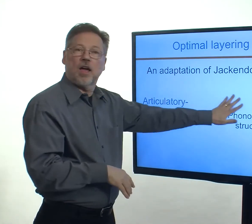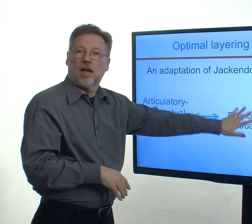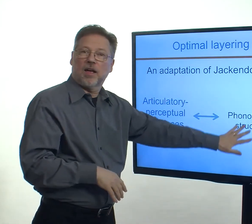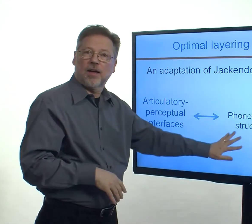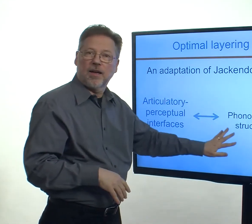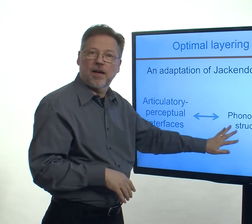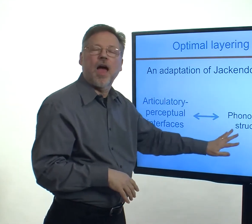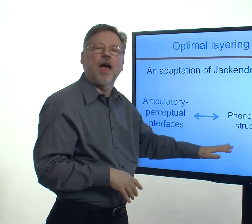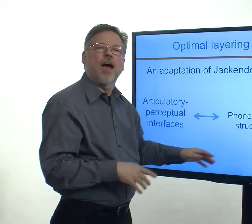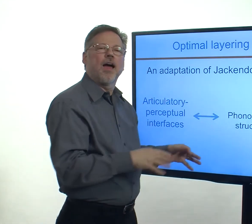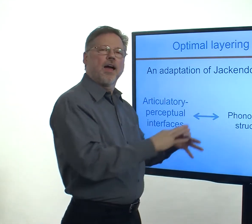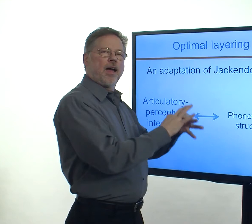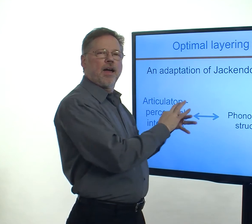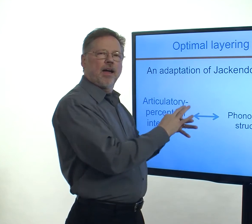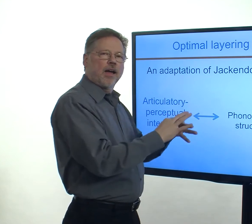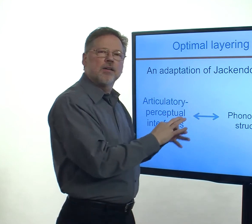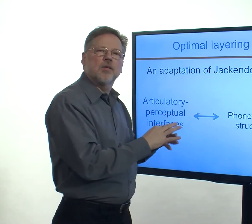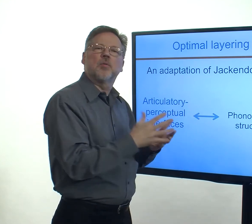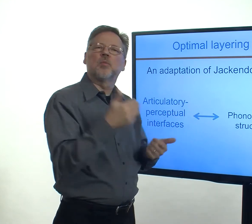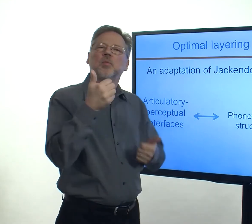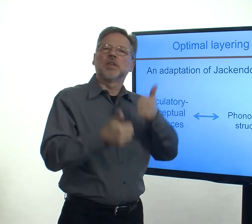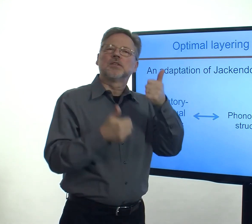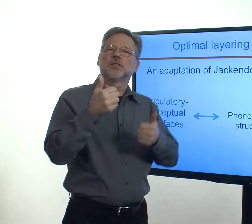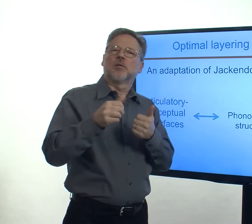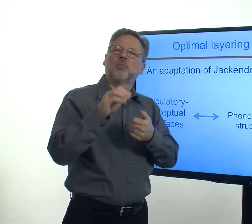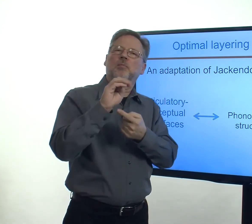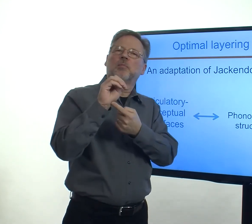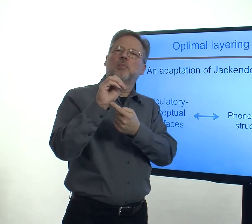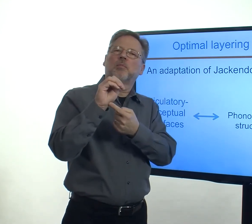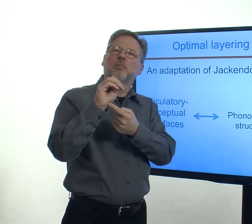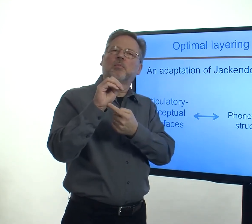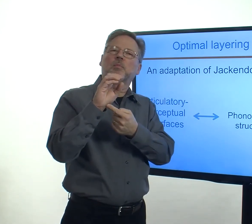Jackendorf's model that includes which mode the language uses.